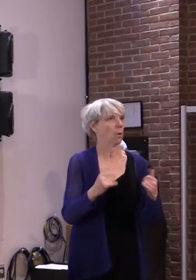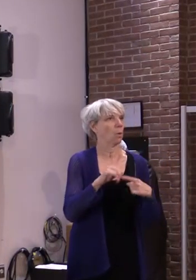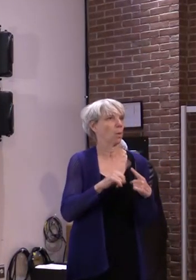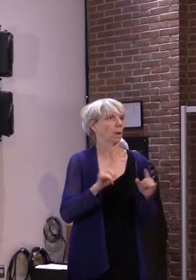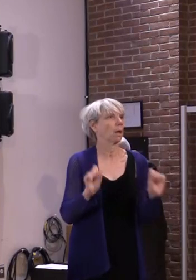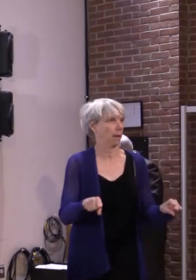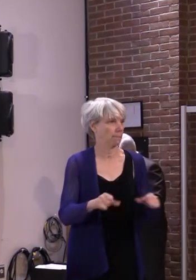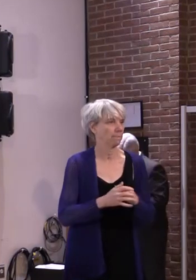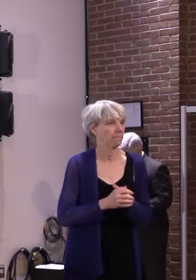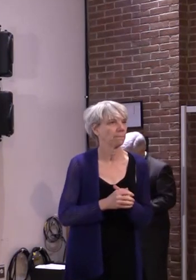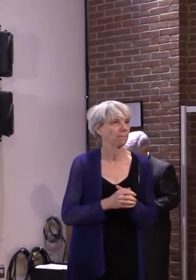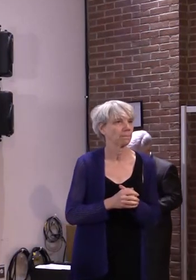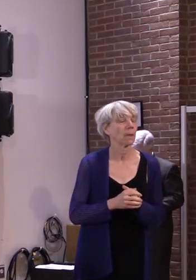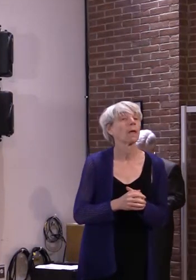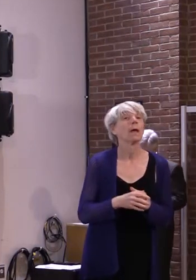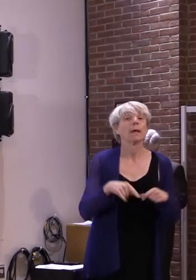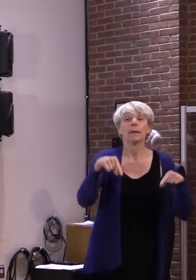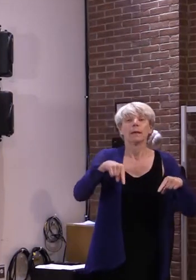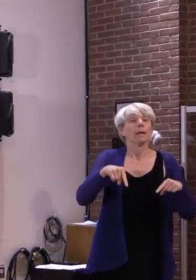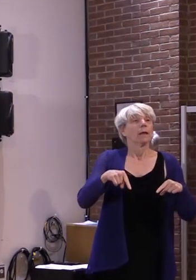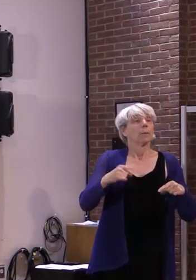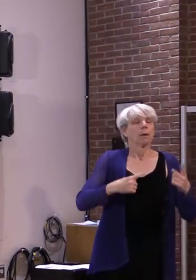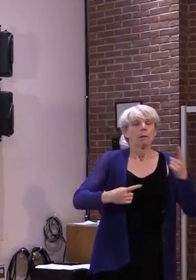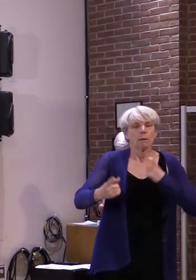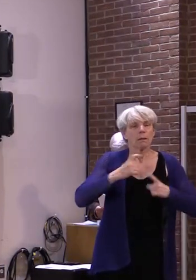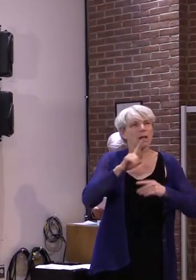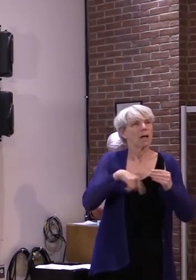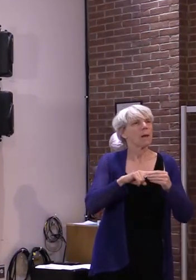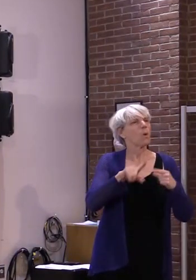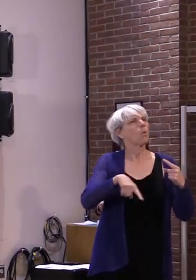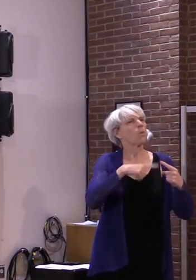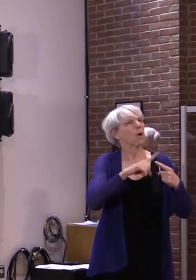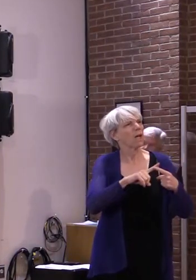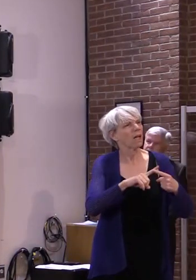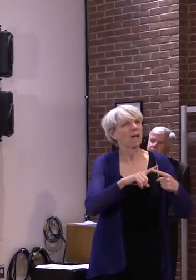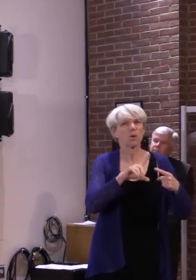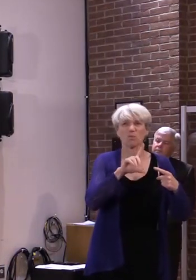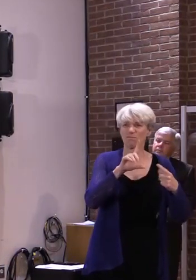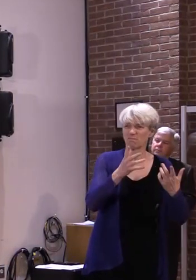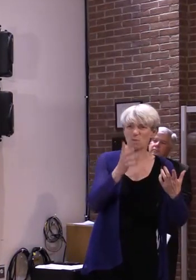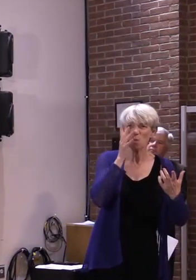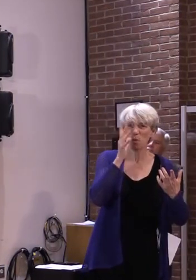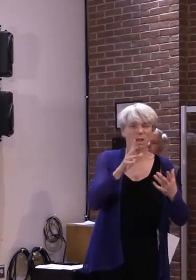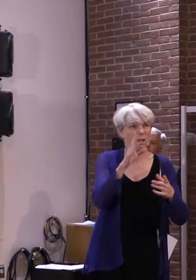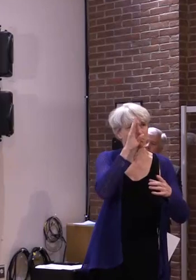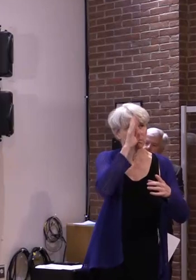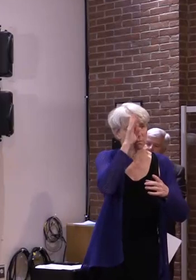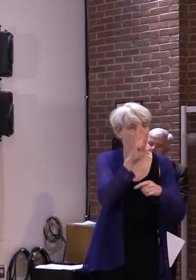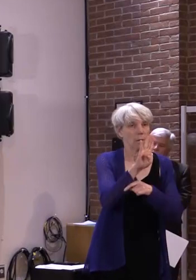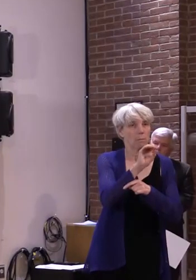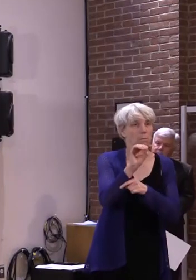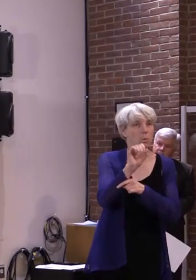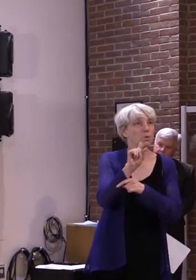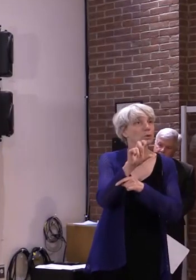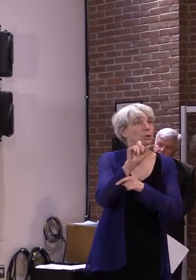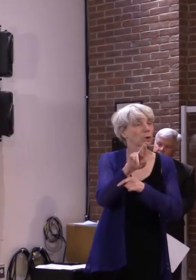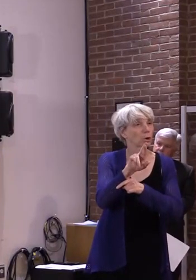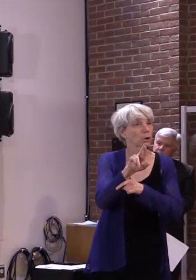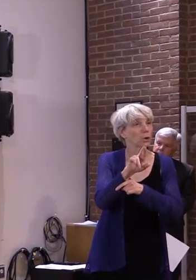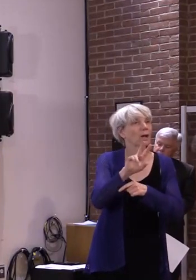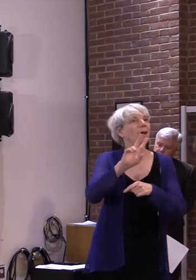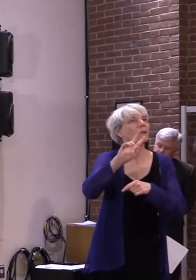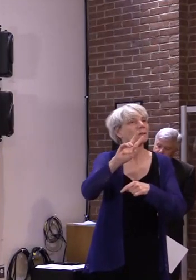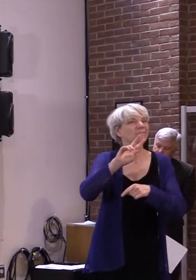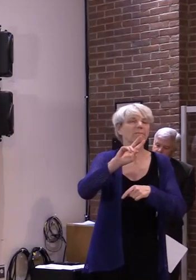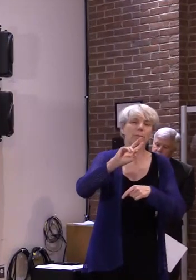often get questions here about vaccine boosters. So I wanted to share with you that the CDC's